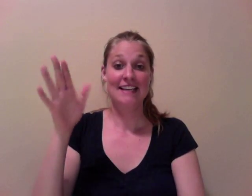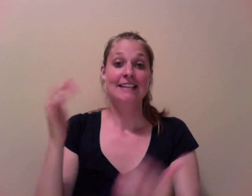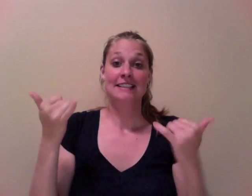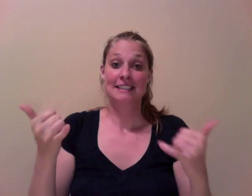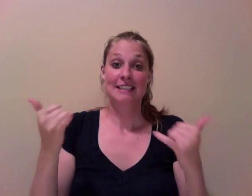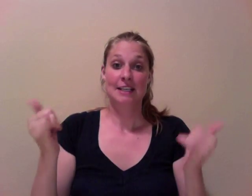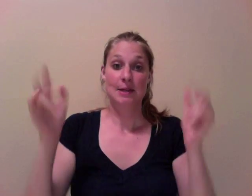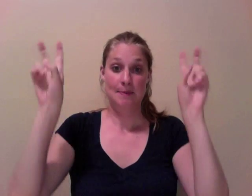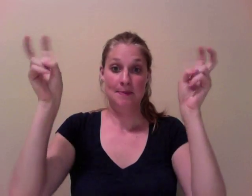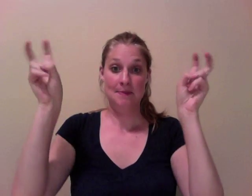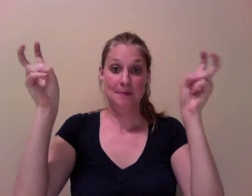Hi,